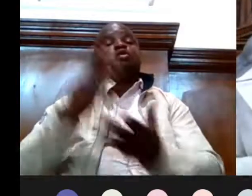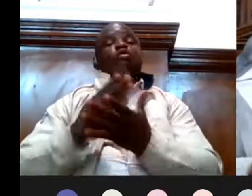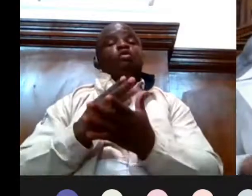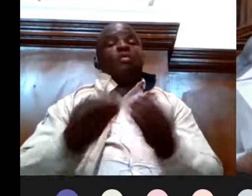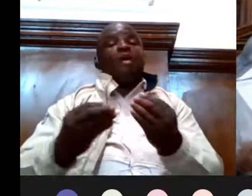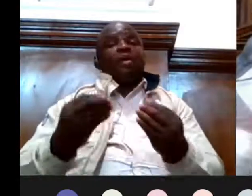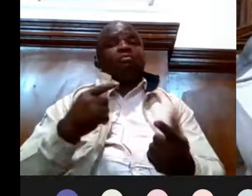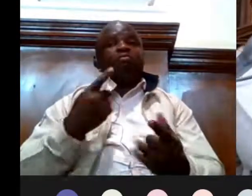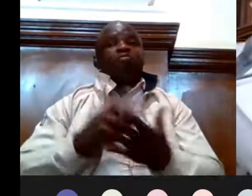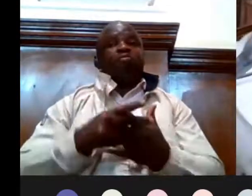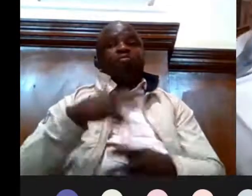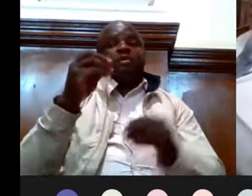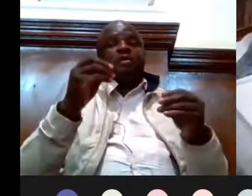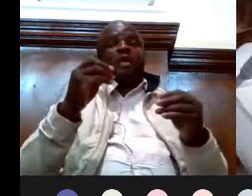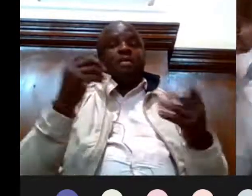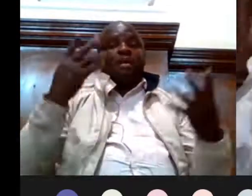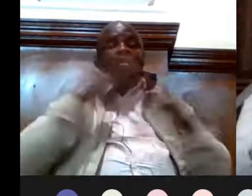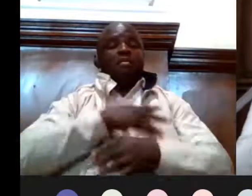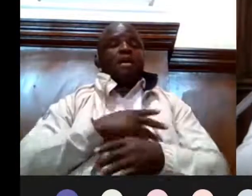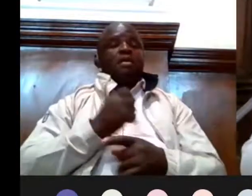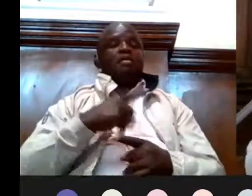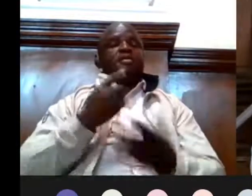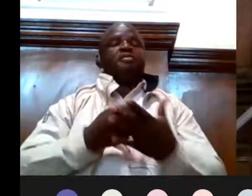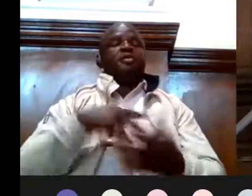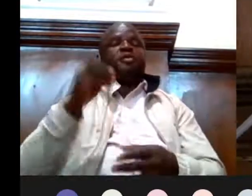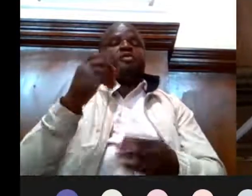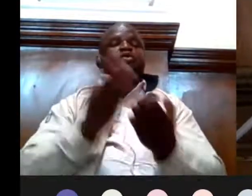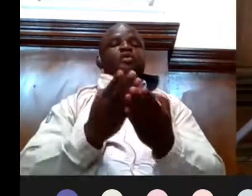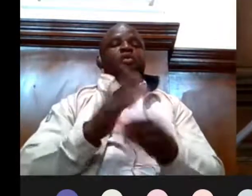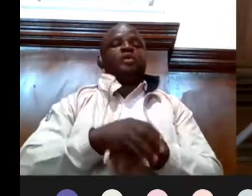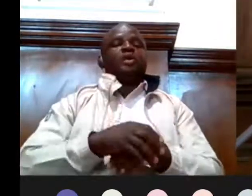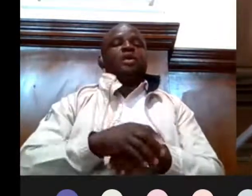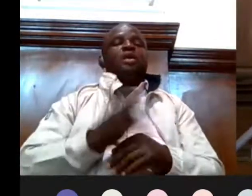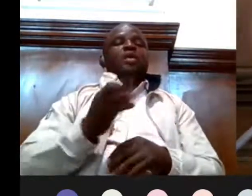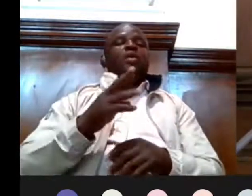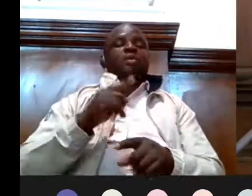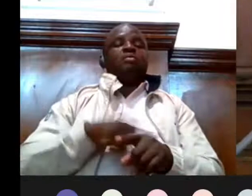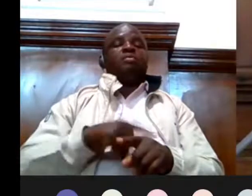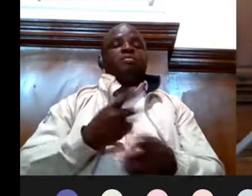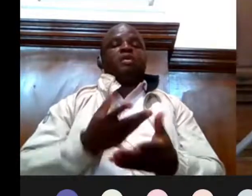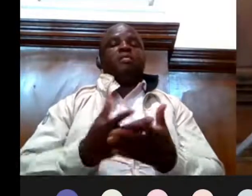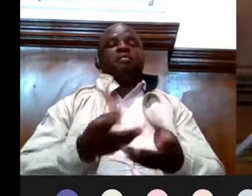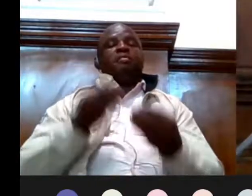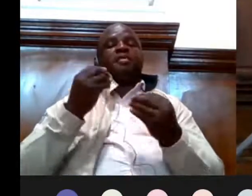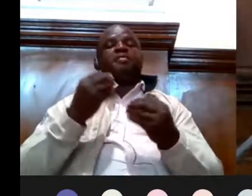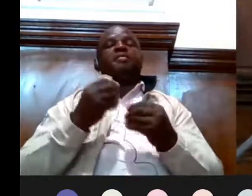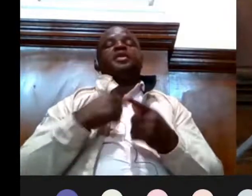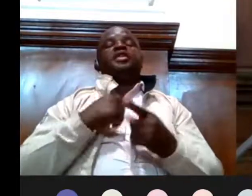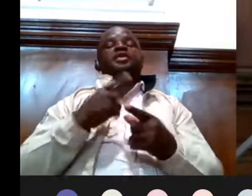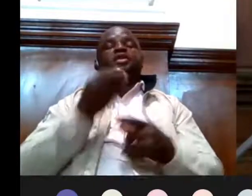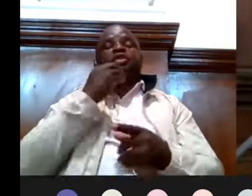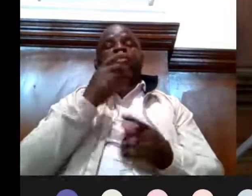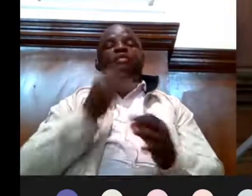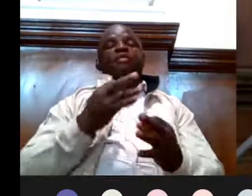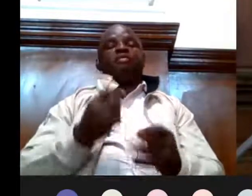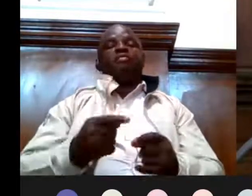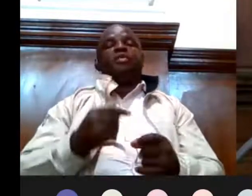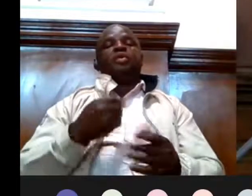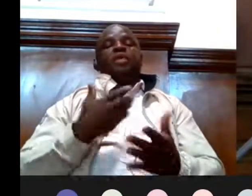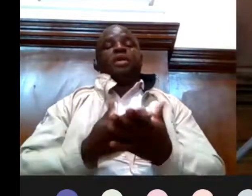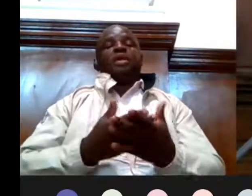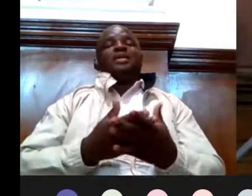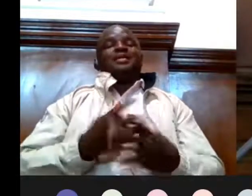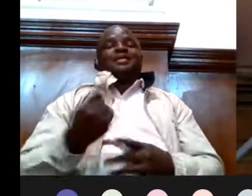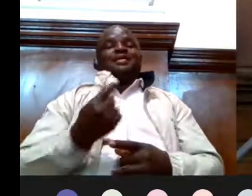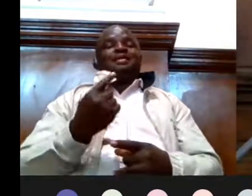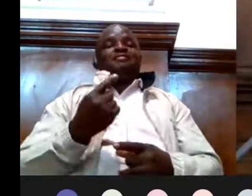off to school, where they might perhaps also get a decent meal to lighten the burden of trying to find